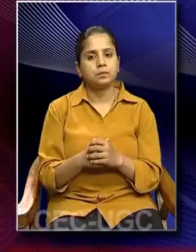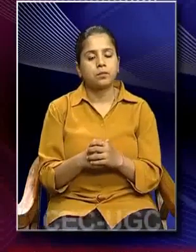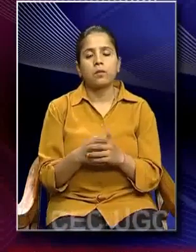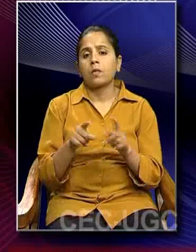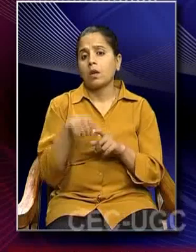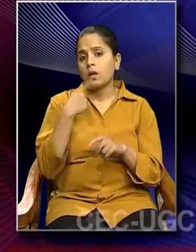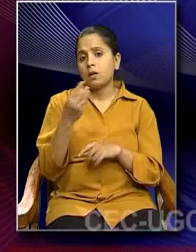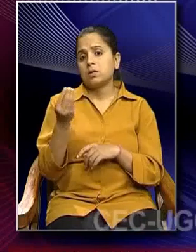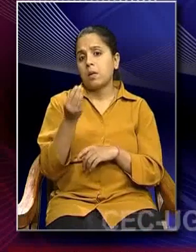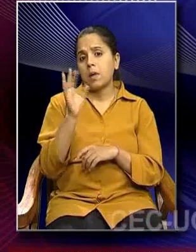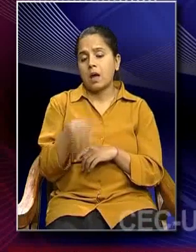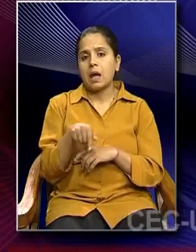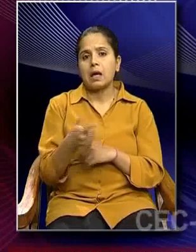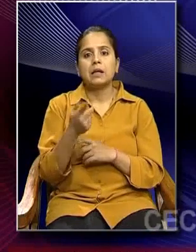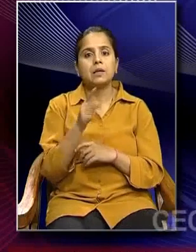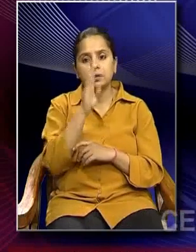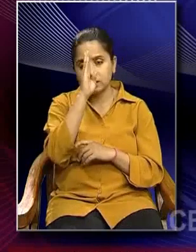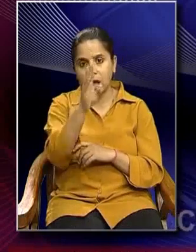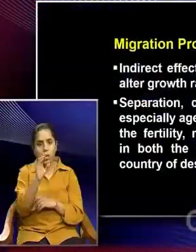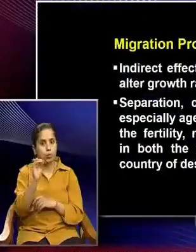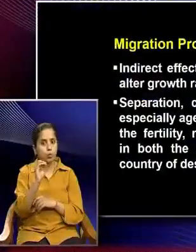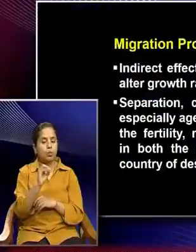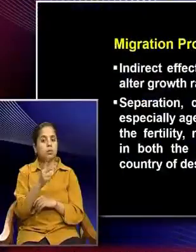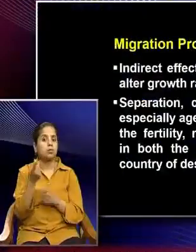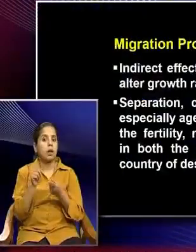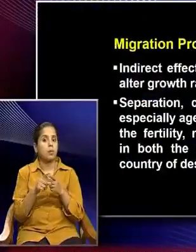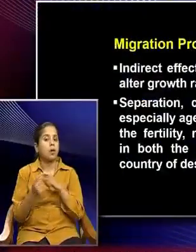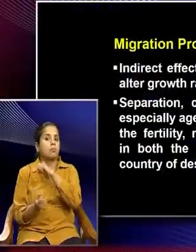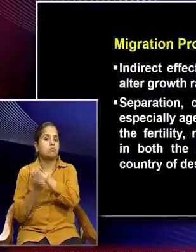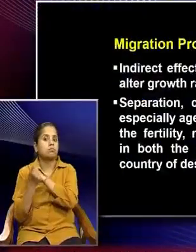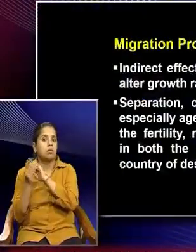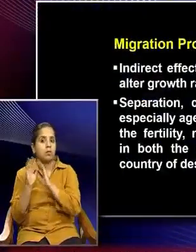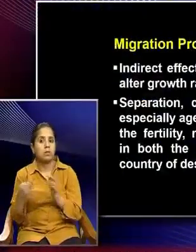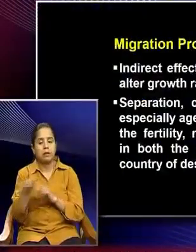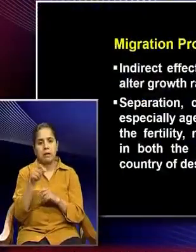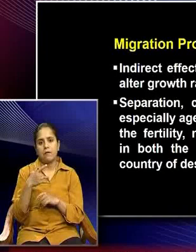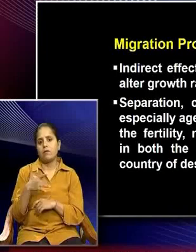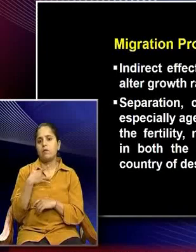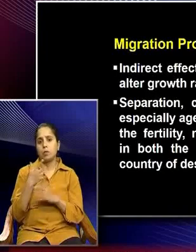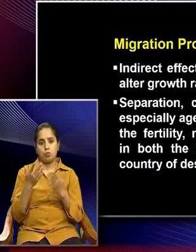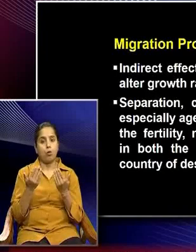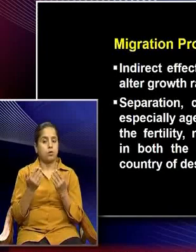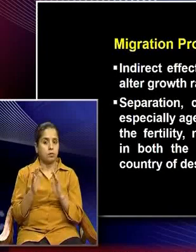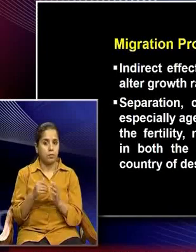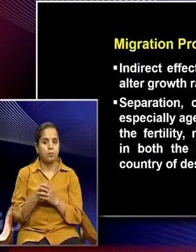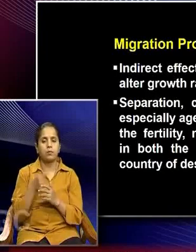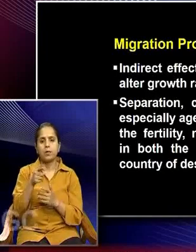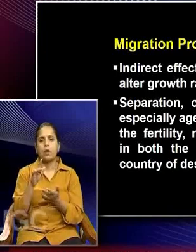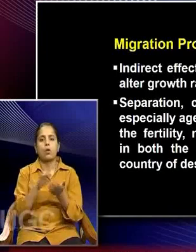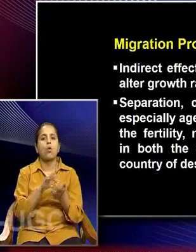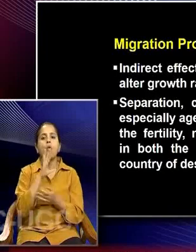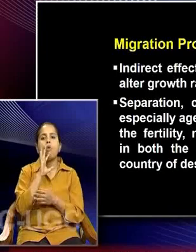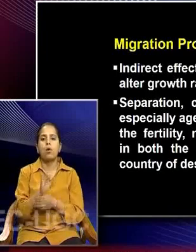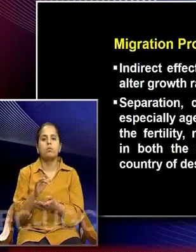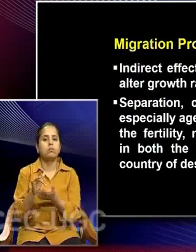There are also some indirect effects or consequences of migration that can be felt on place of origin and place